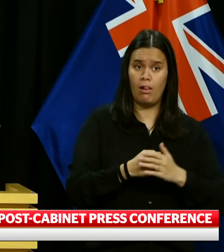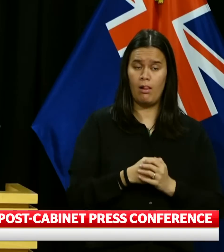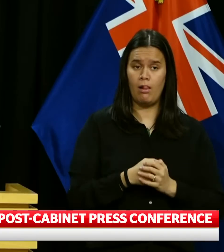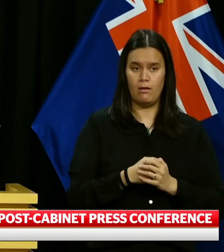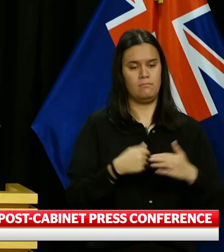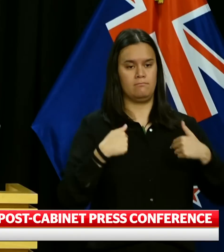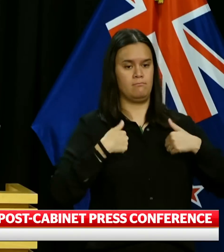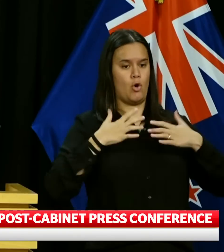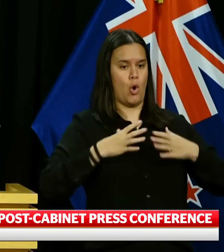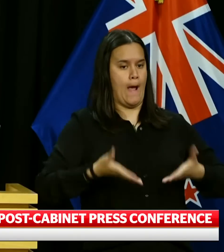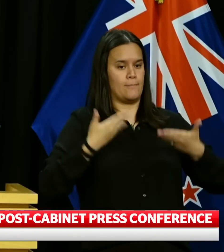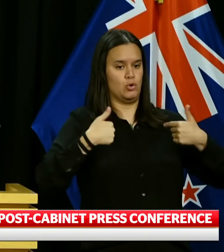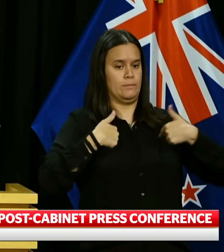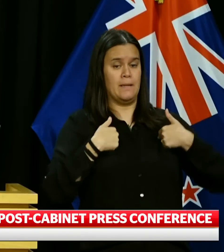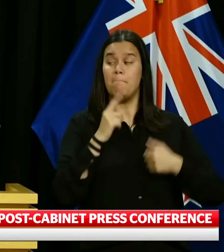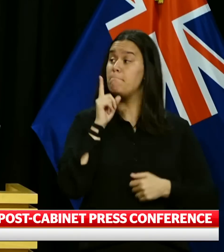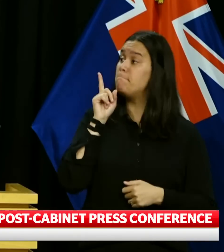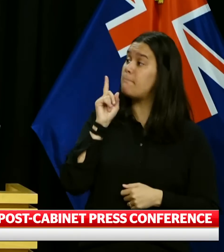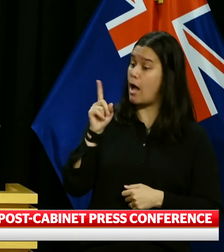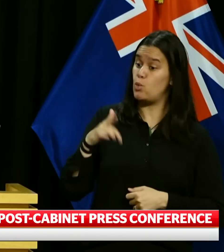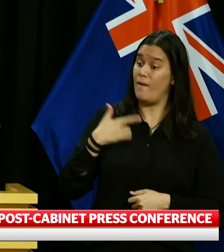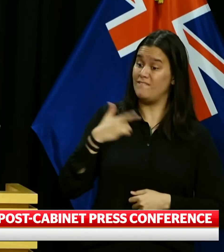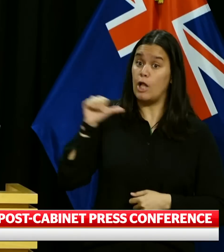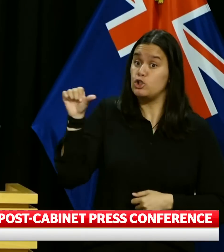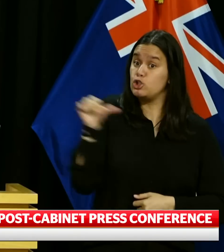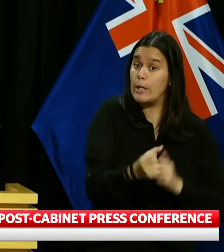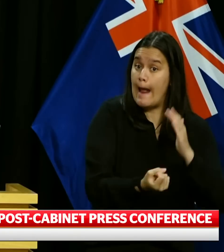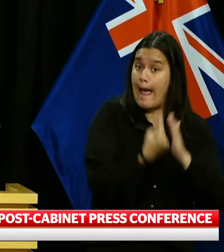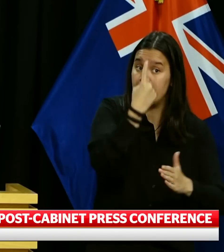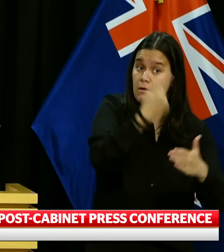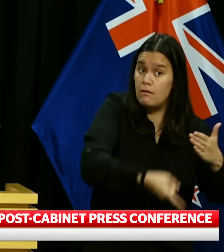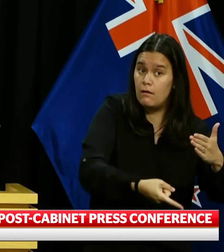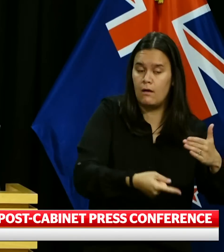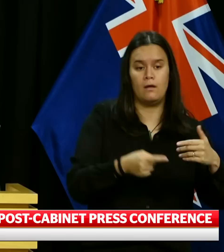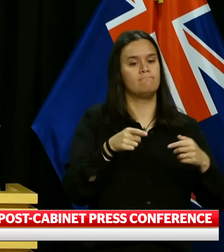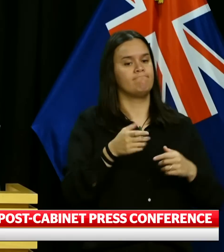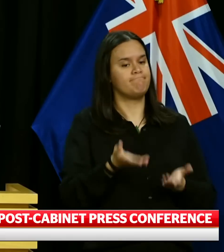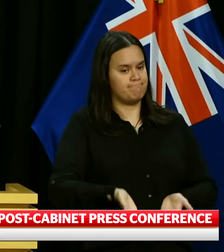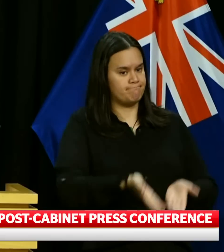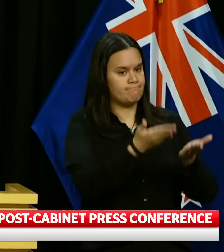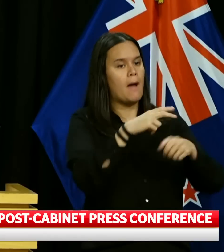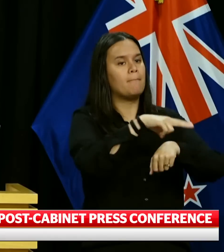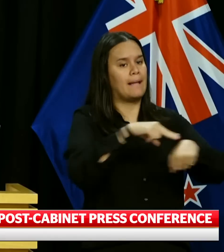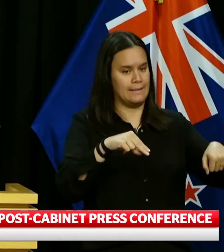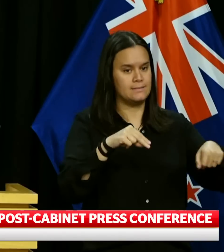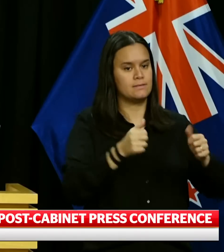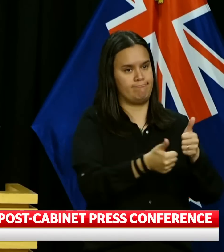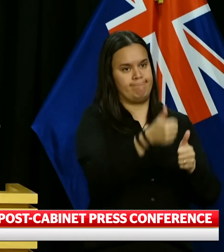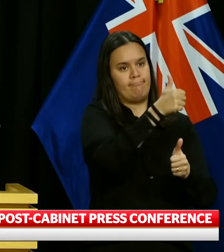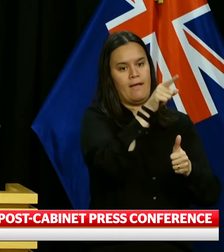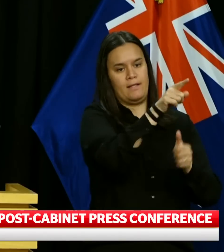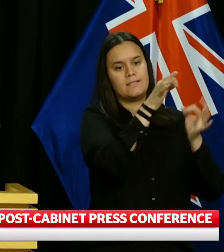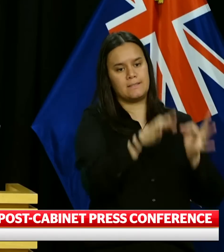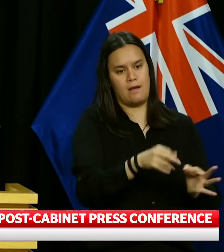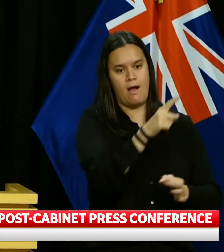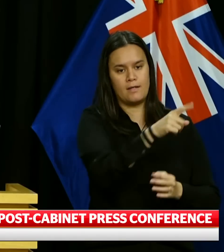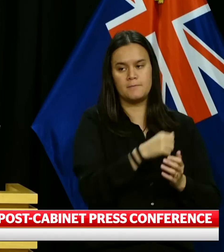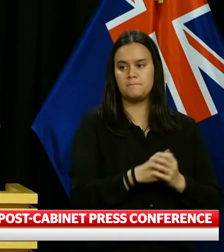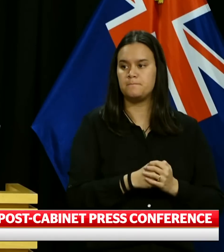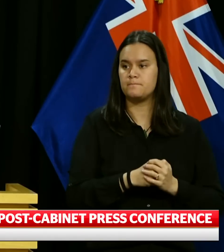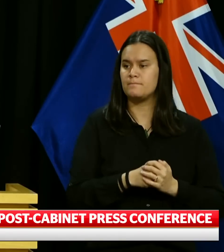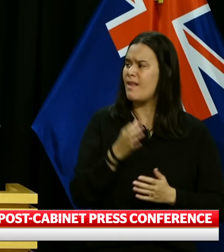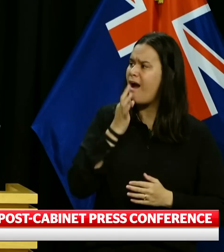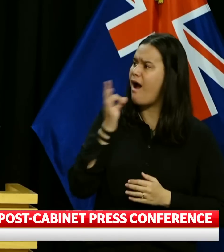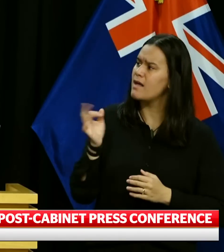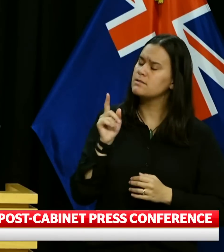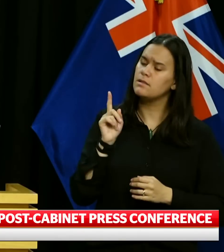like to think that they will, Prime Minister. Those are decisions for the Commissioner of Police. One last question back on that topic.